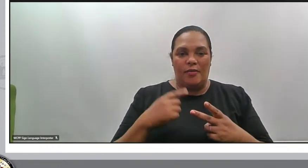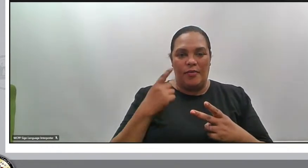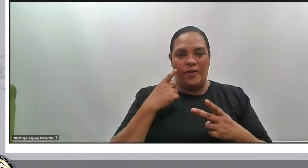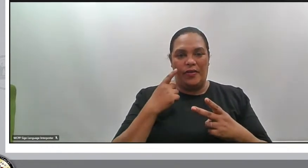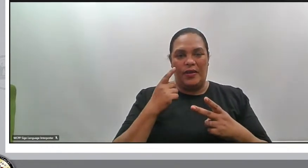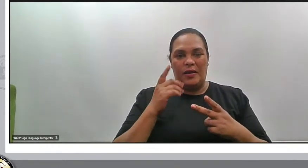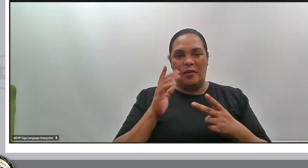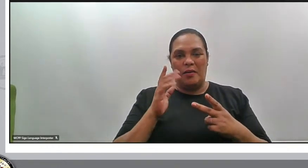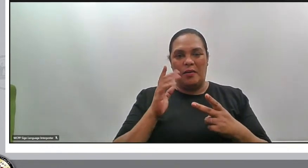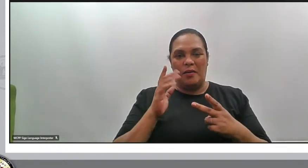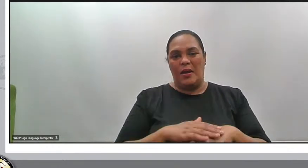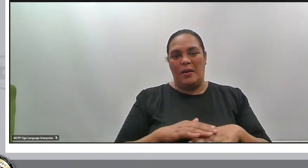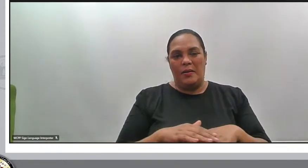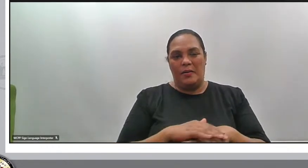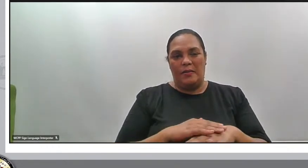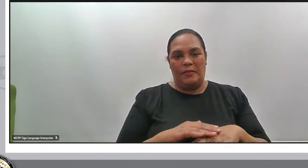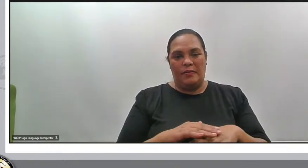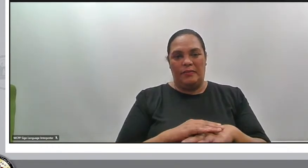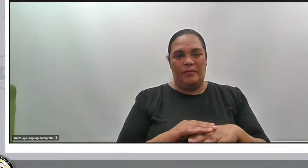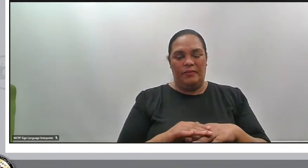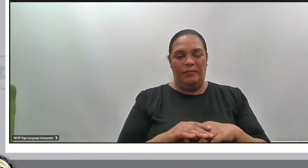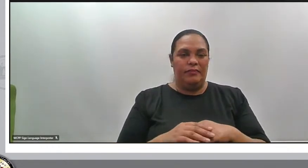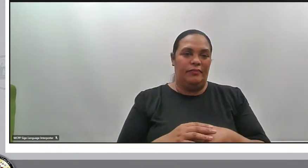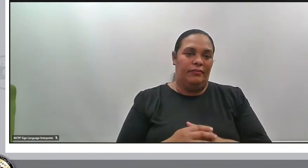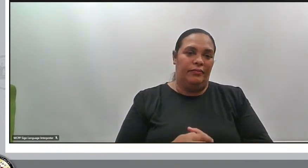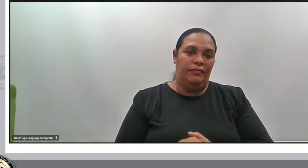is mostly based on that term.